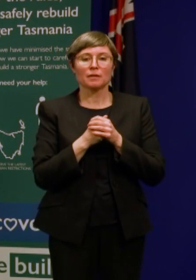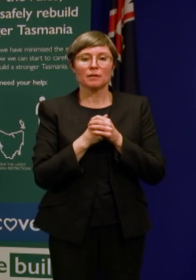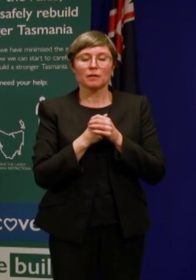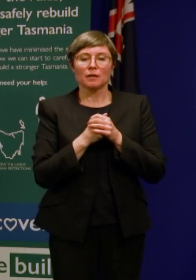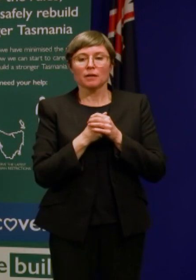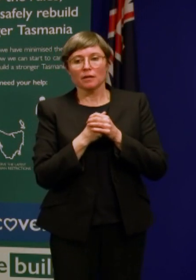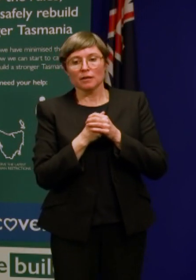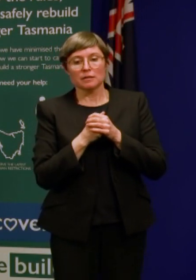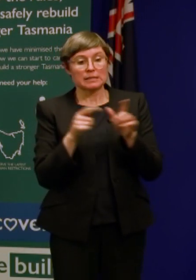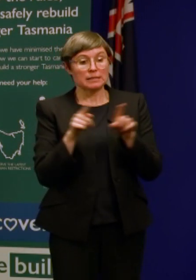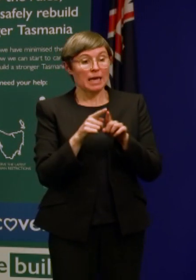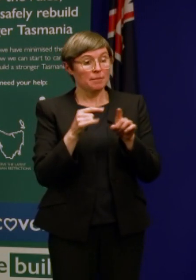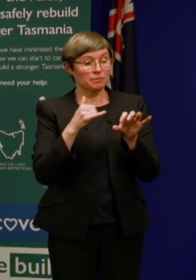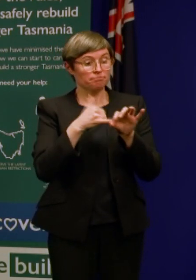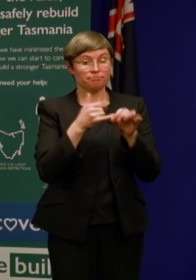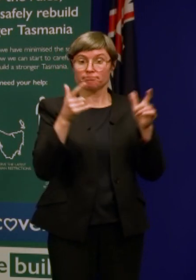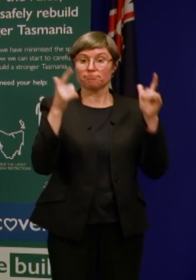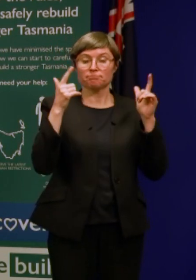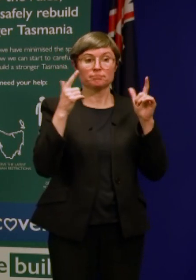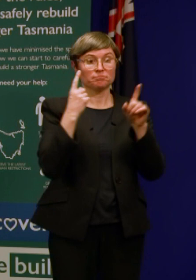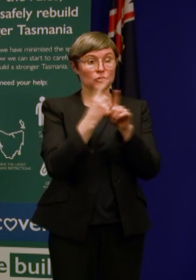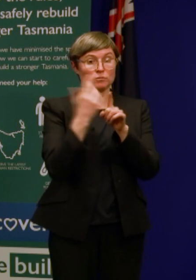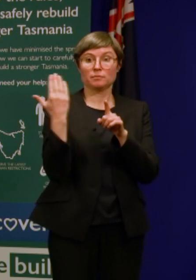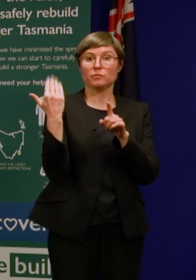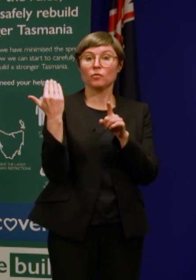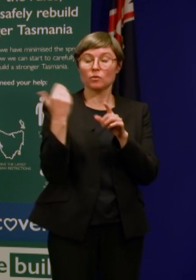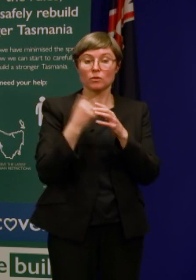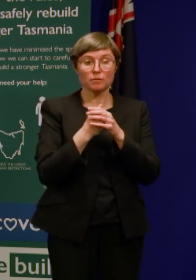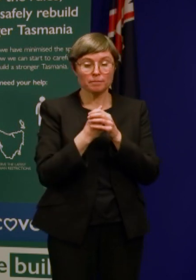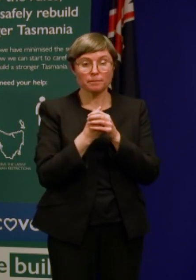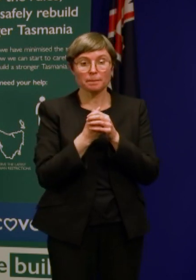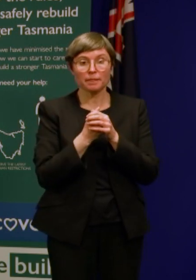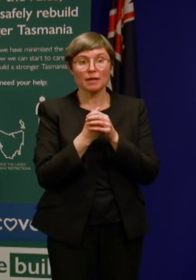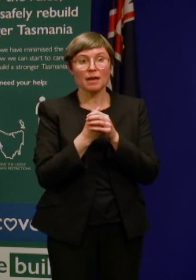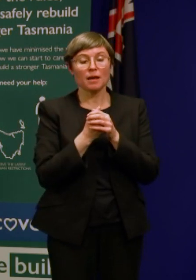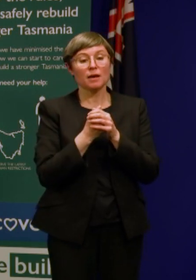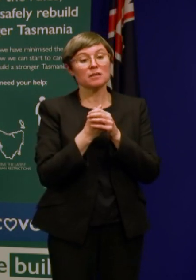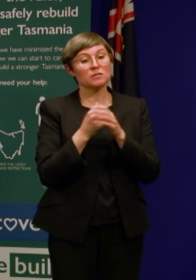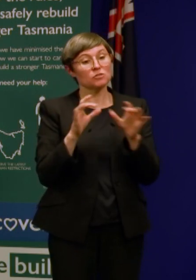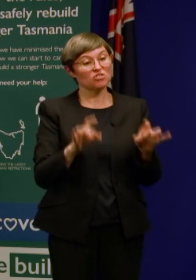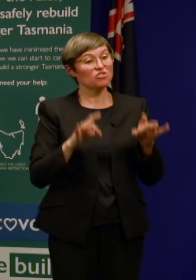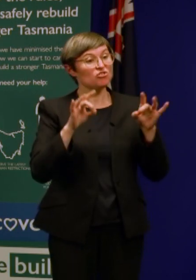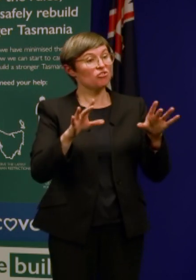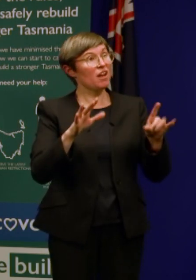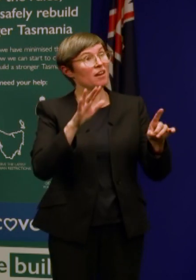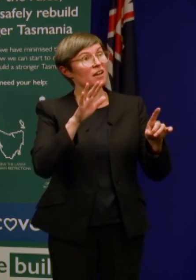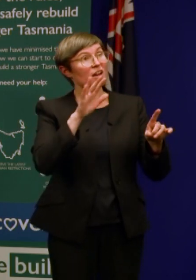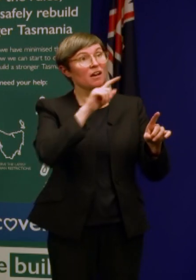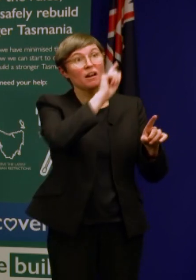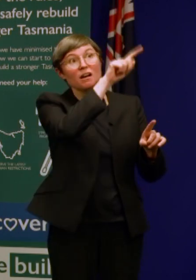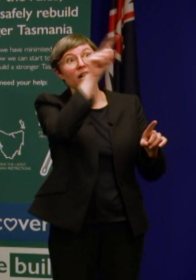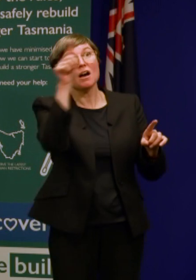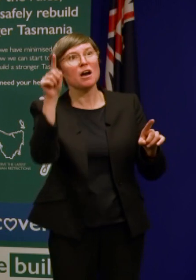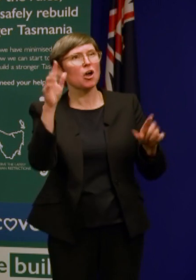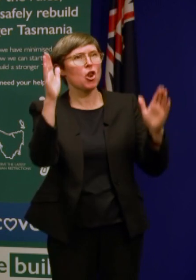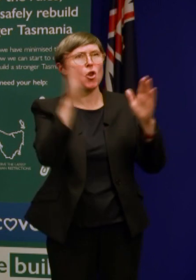as Dr Veach has commented on today, that there is very low transmission anywhere else